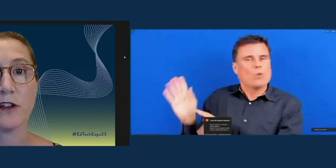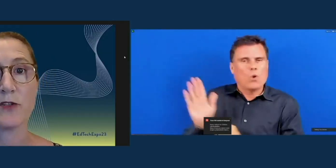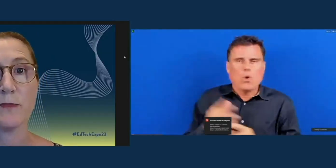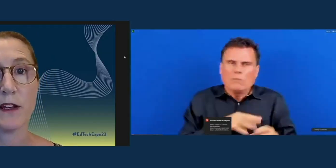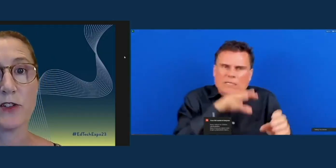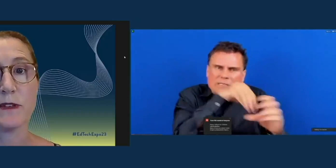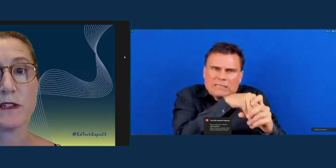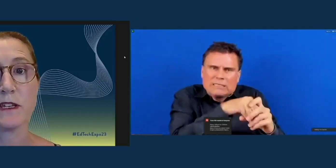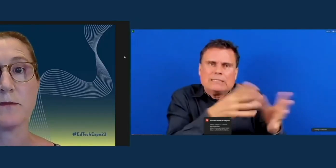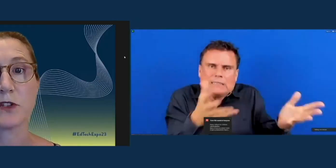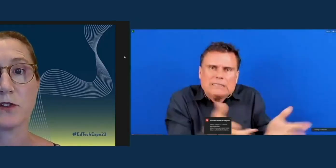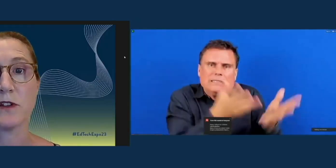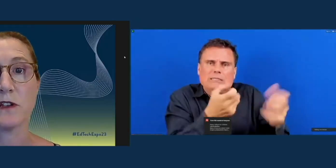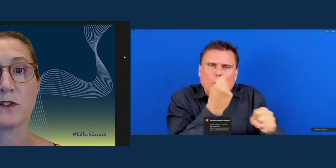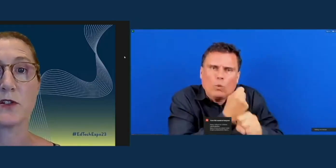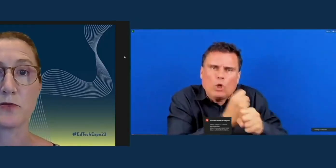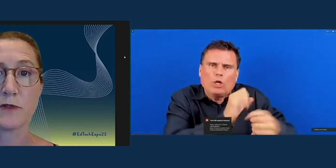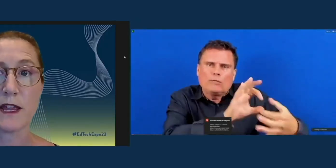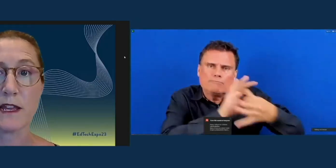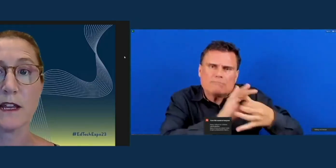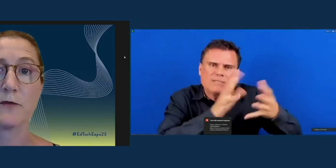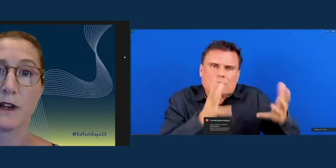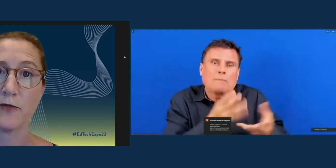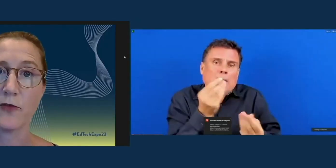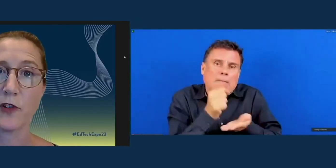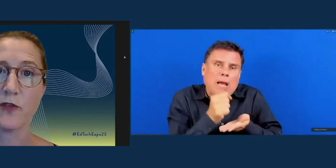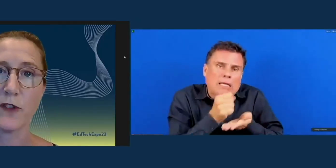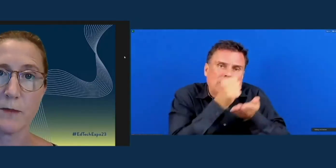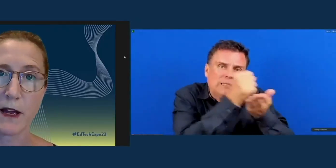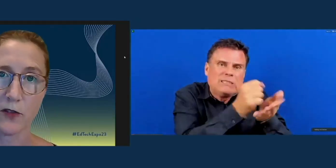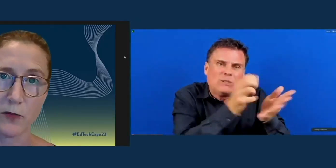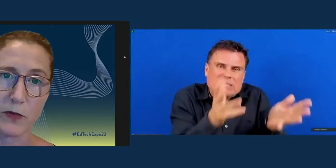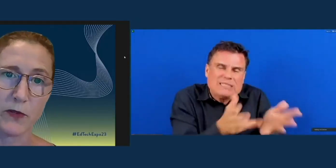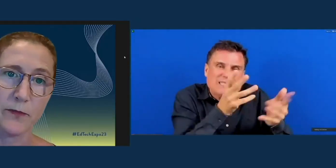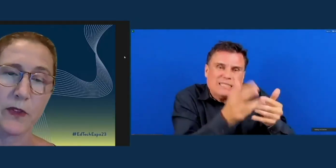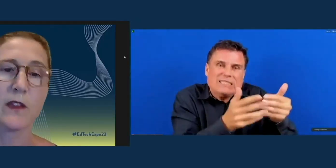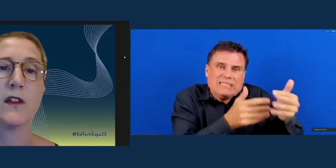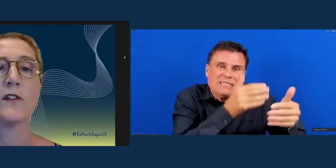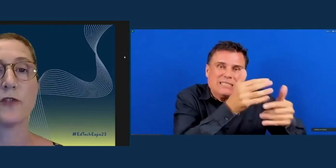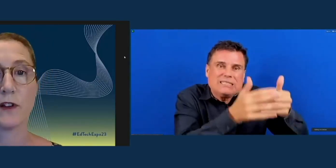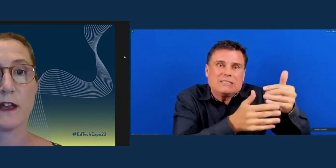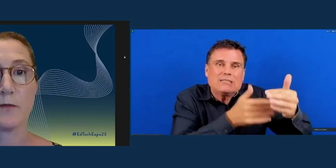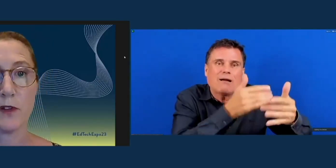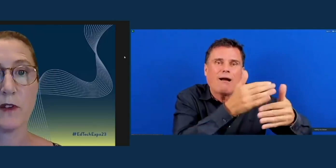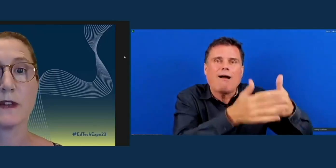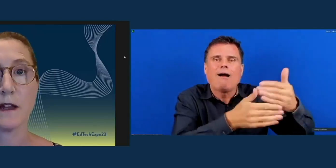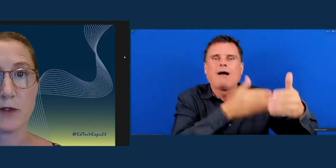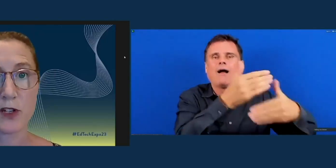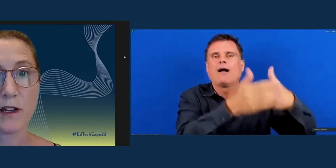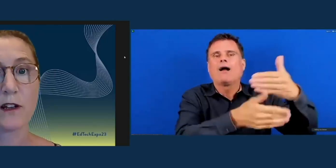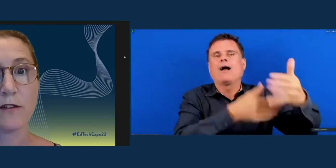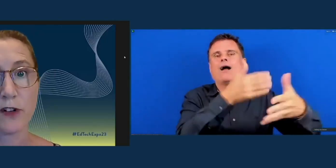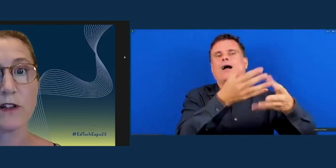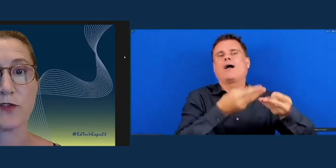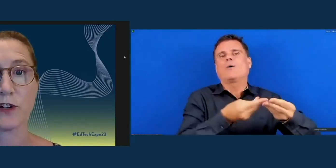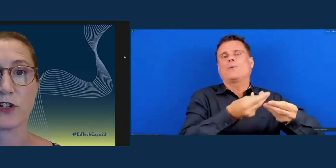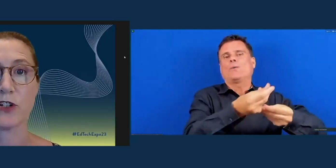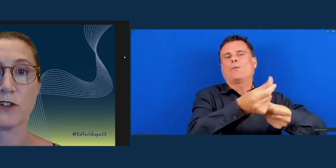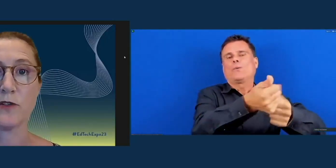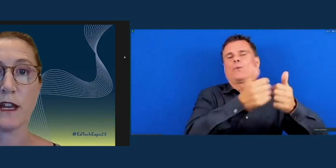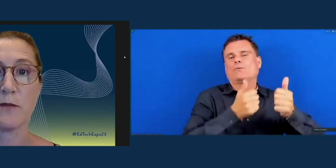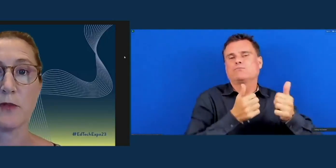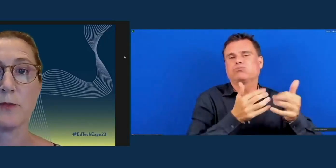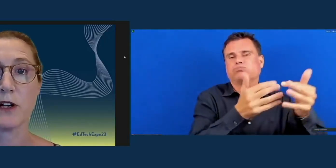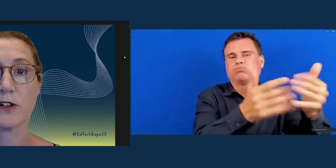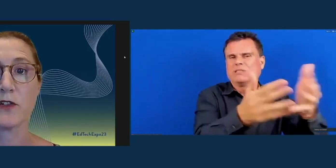from the challenge management team is to create and reinforce feedback loops. For example, establishing a governance